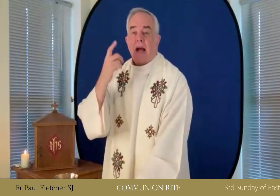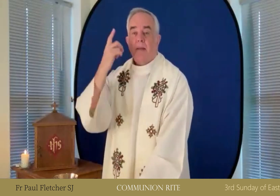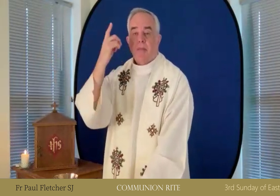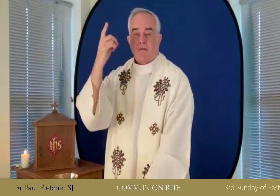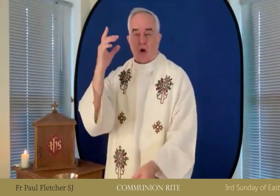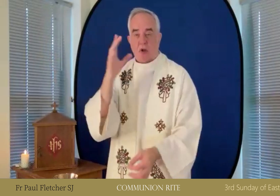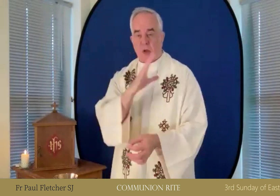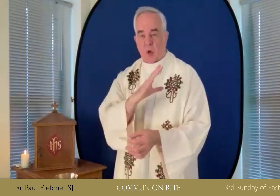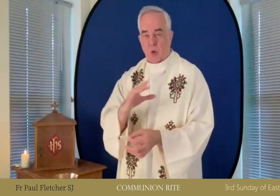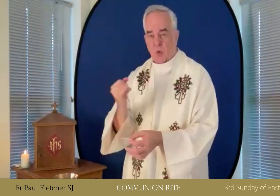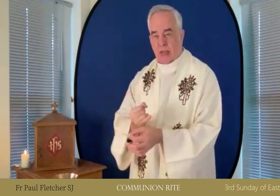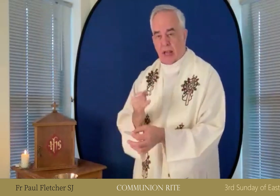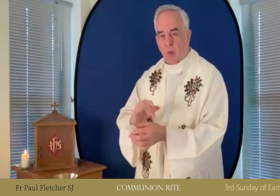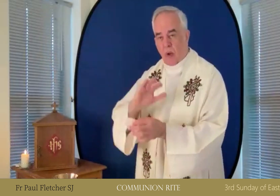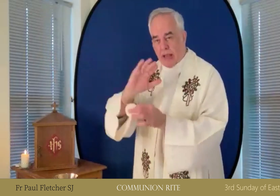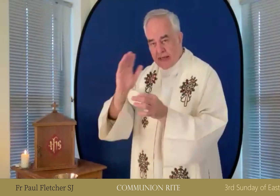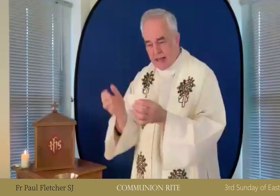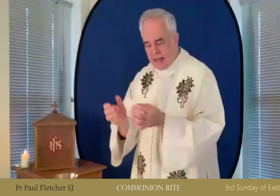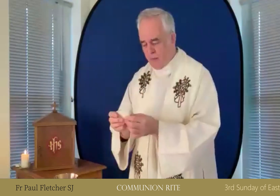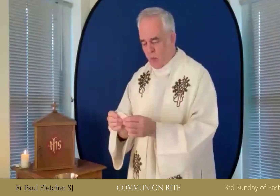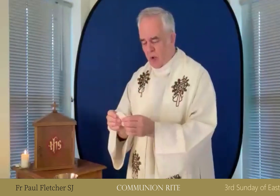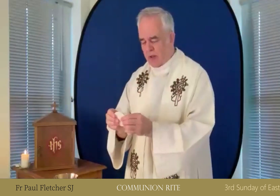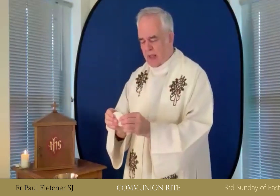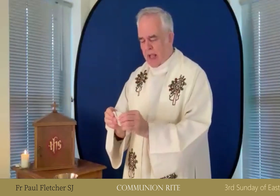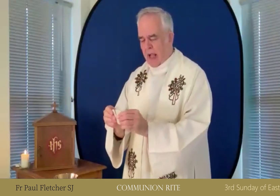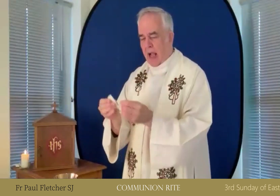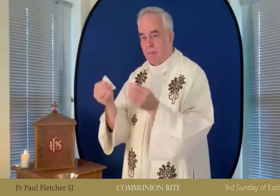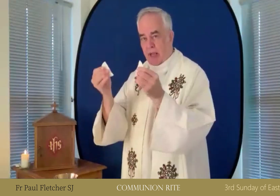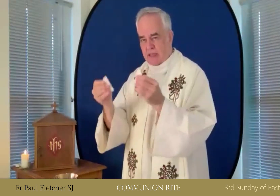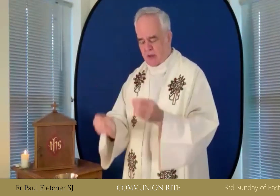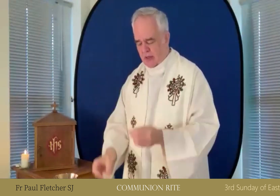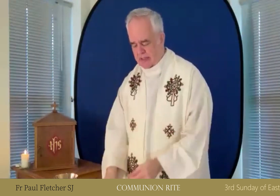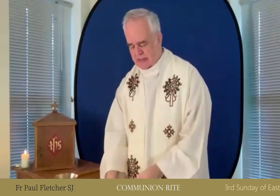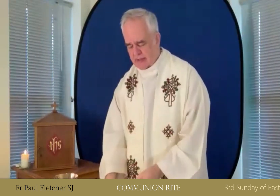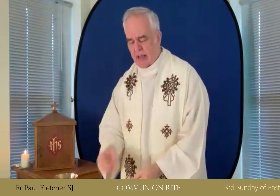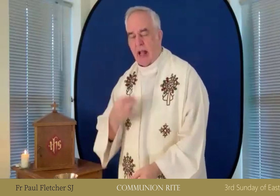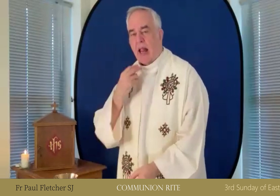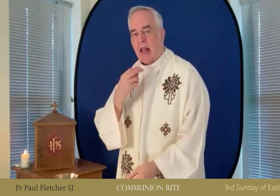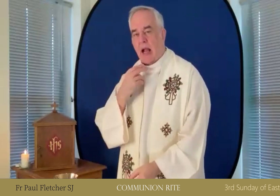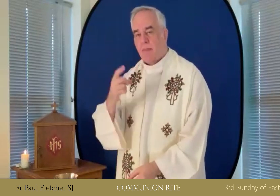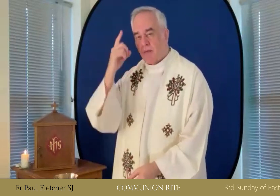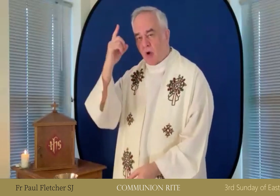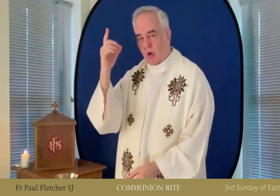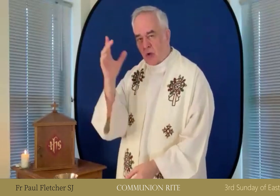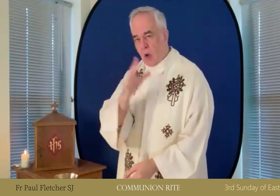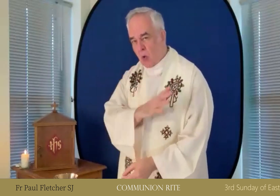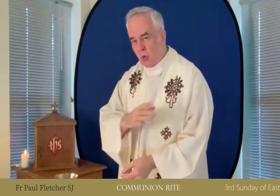Lamb of God, who take away the sins of the world, have mercy on us. Lamb of God, who